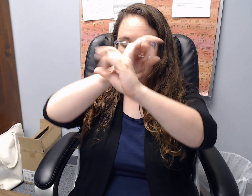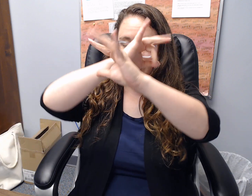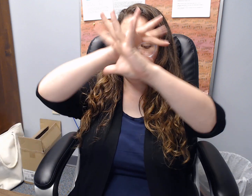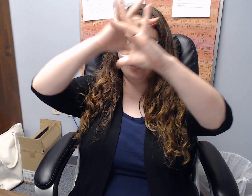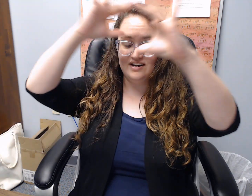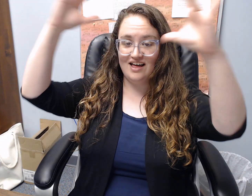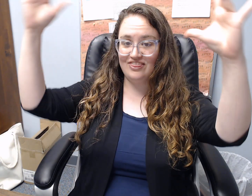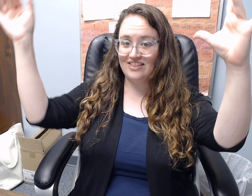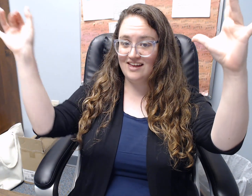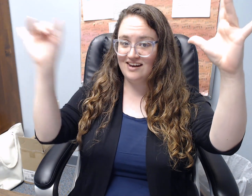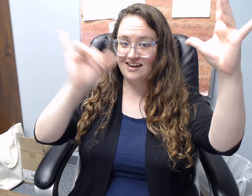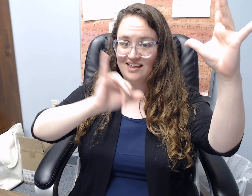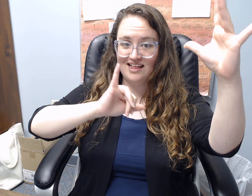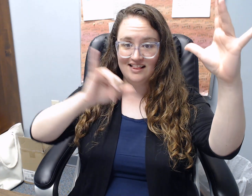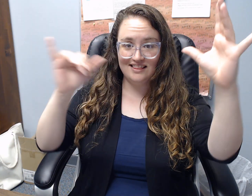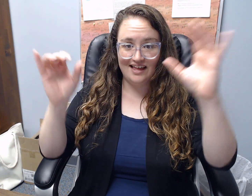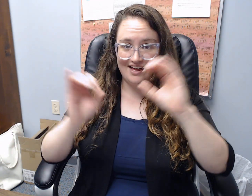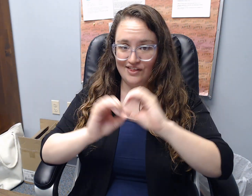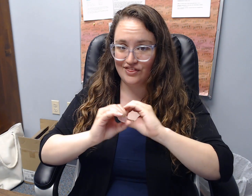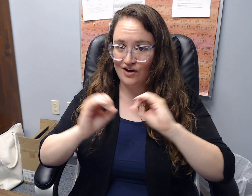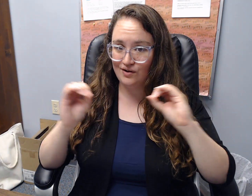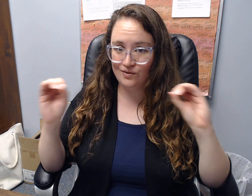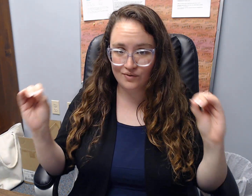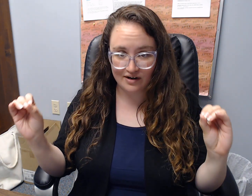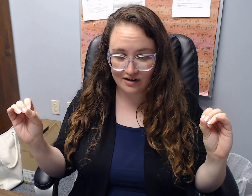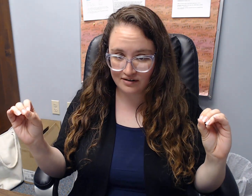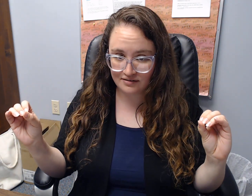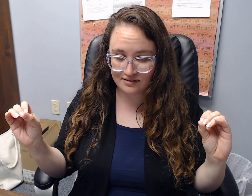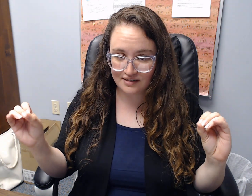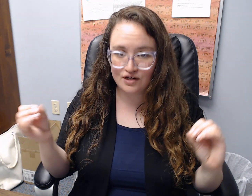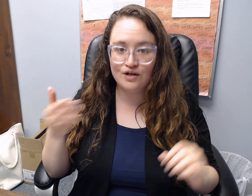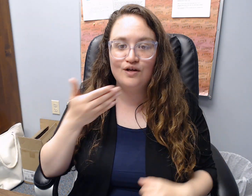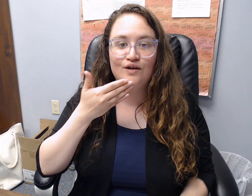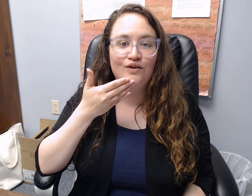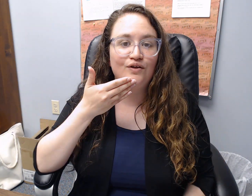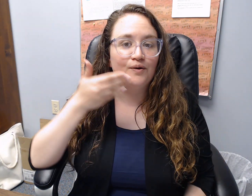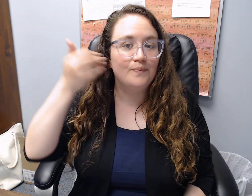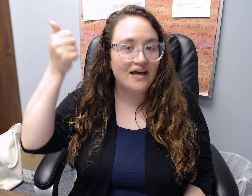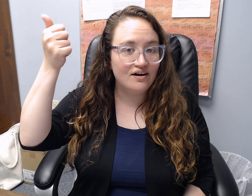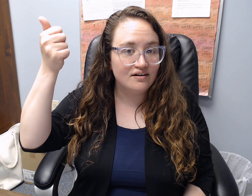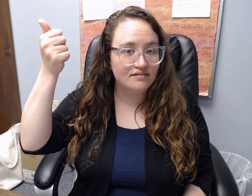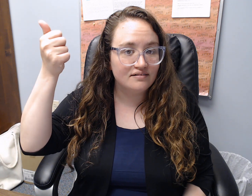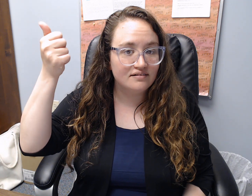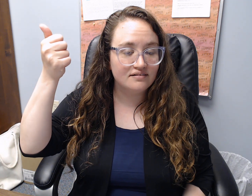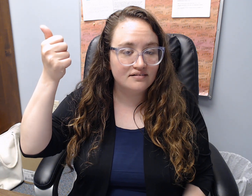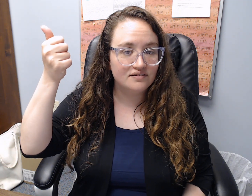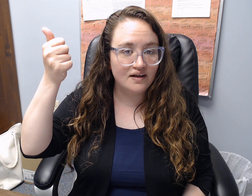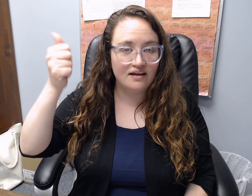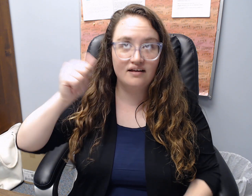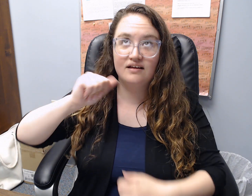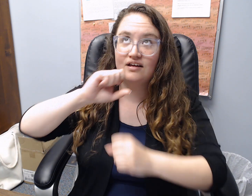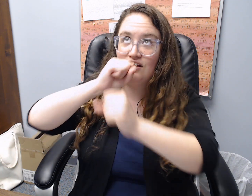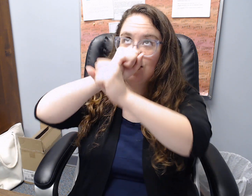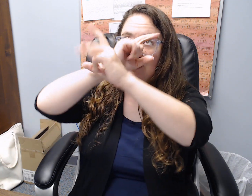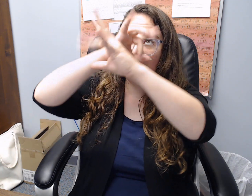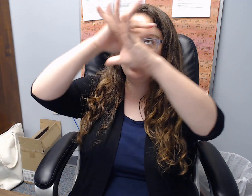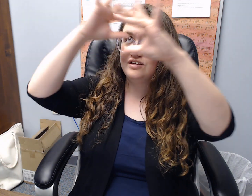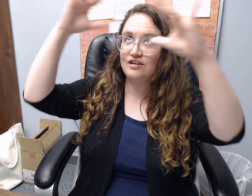You're nothing like I thought you were. You're better. Okay?